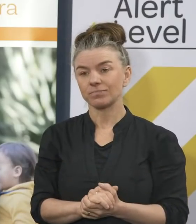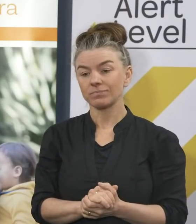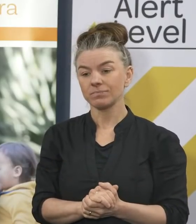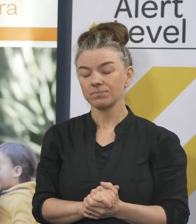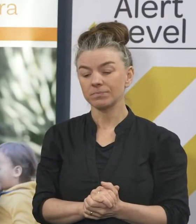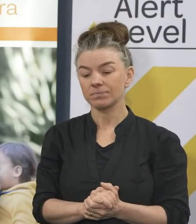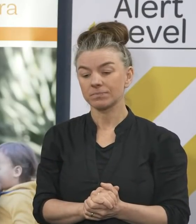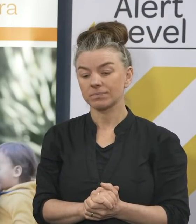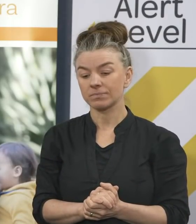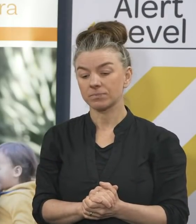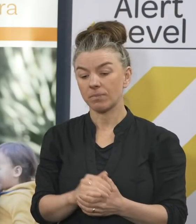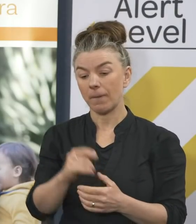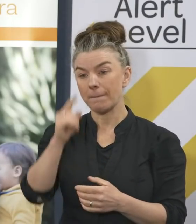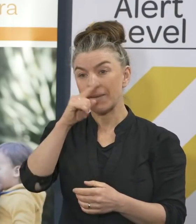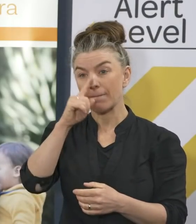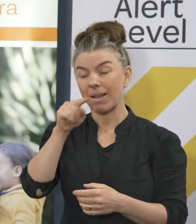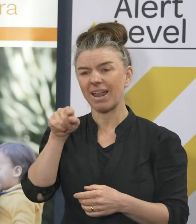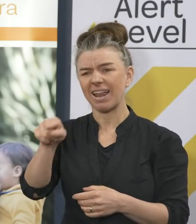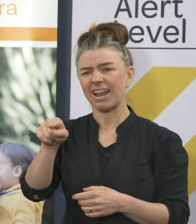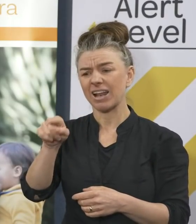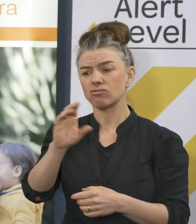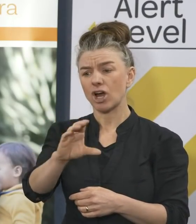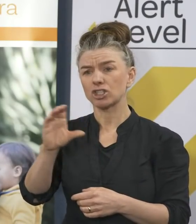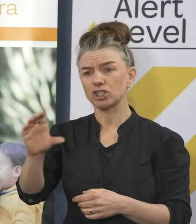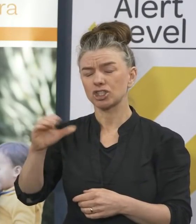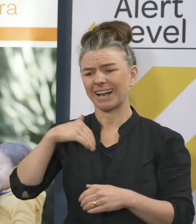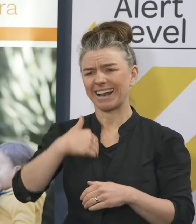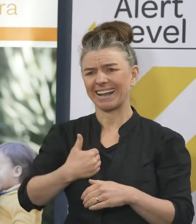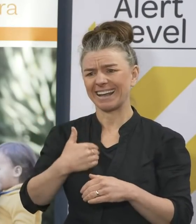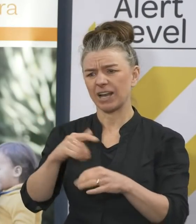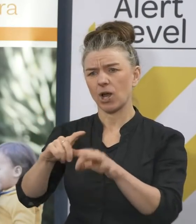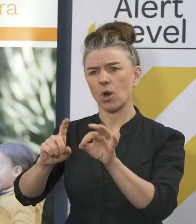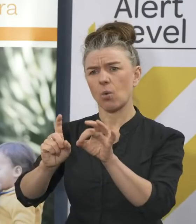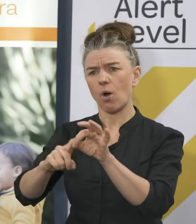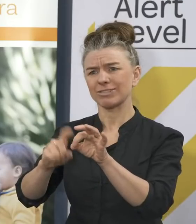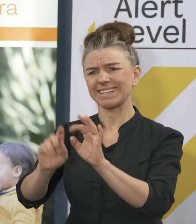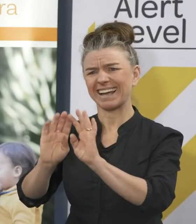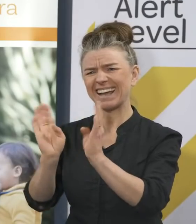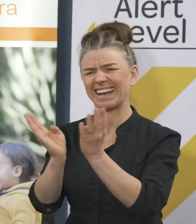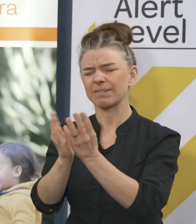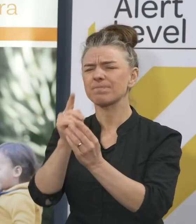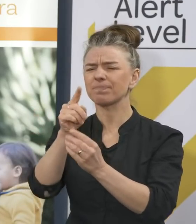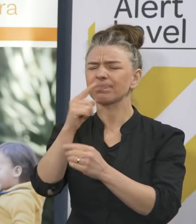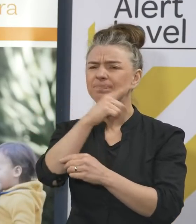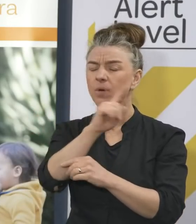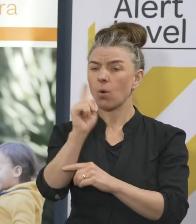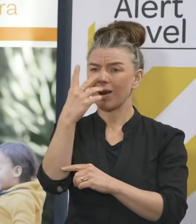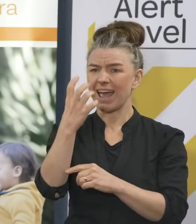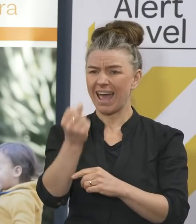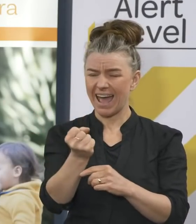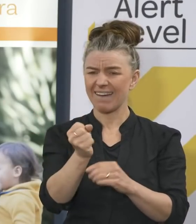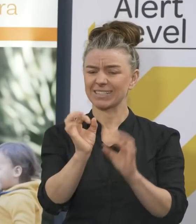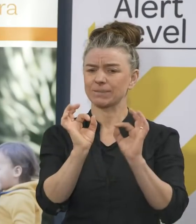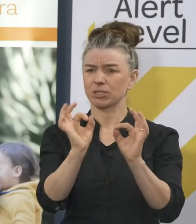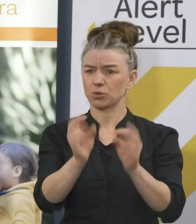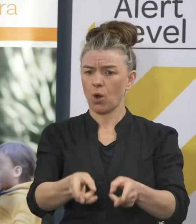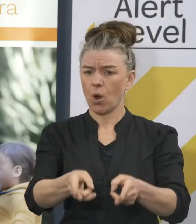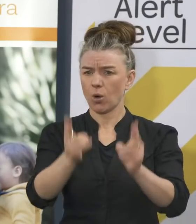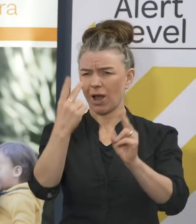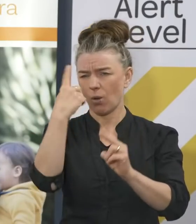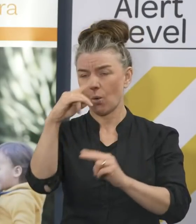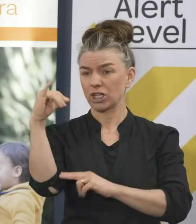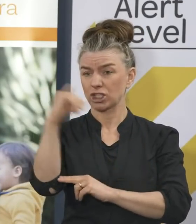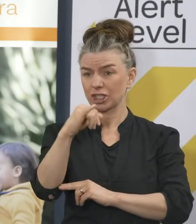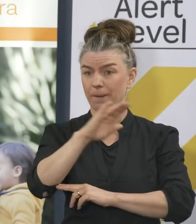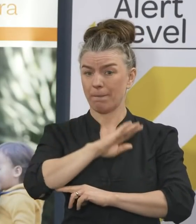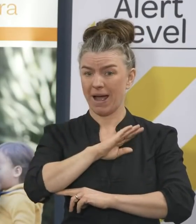needing to be quarantined in Christchurch, you'll recall in Auckland we have the Jet Park Hotel as a dedicated quarantine